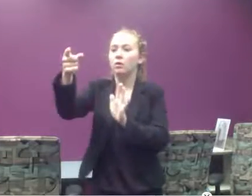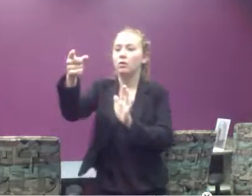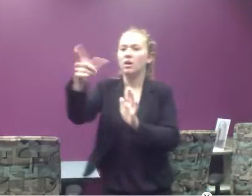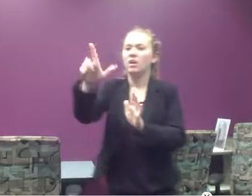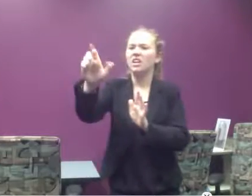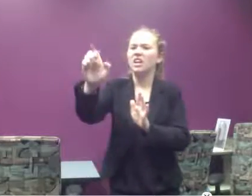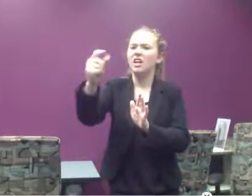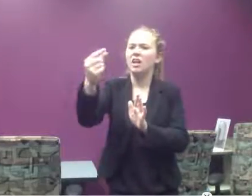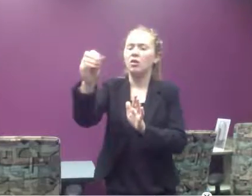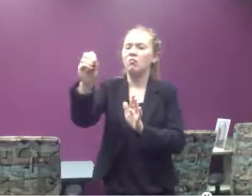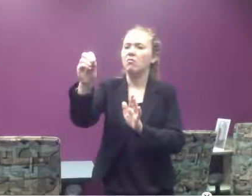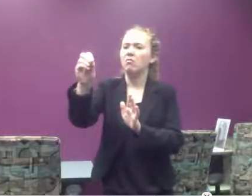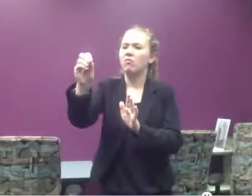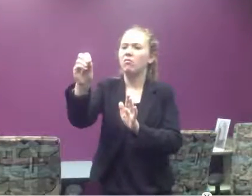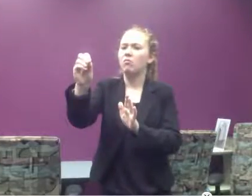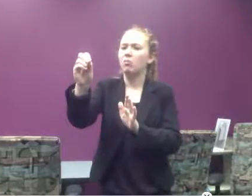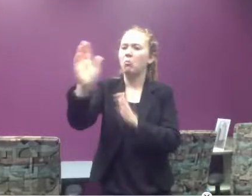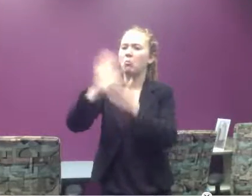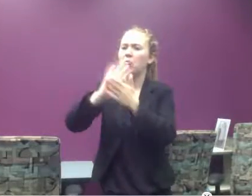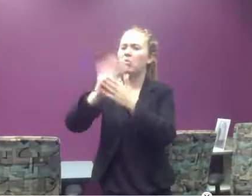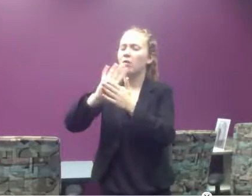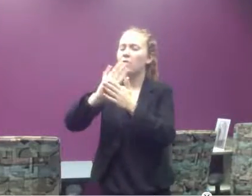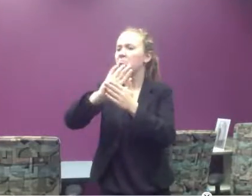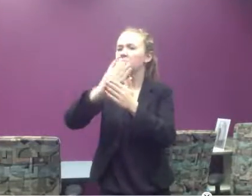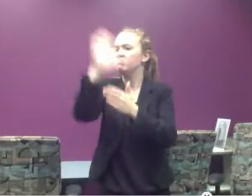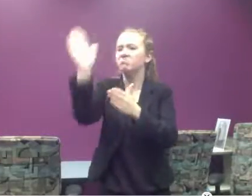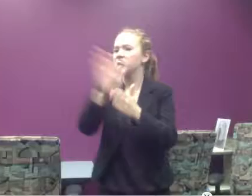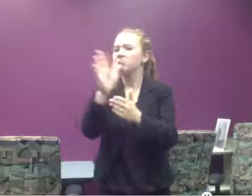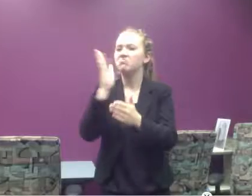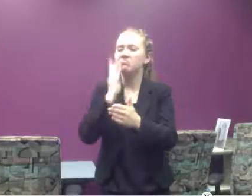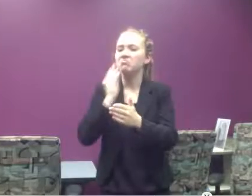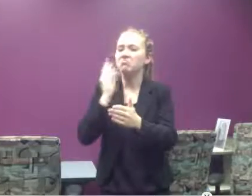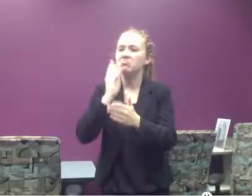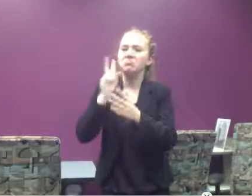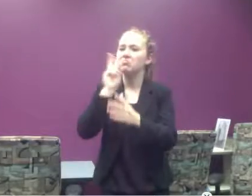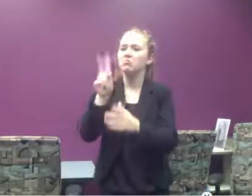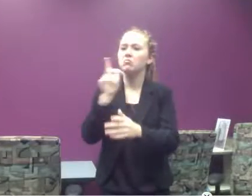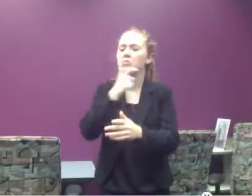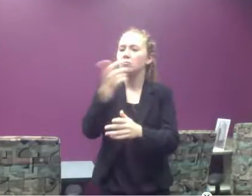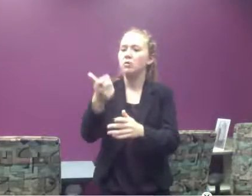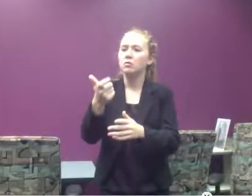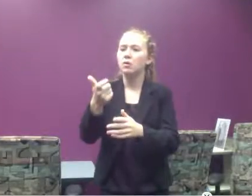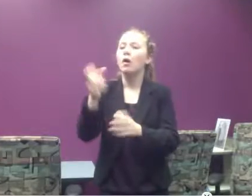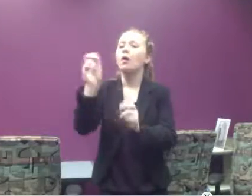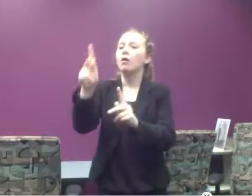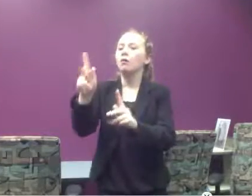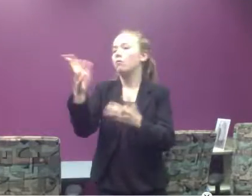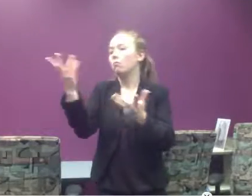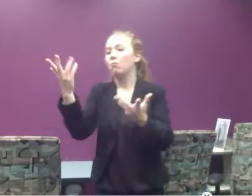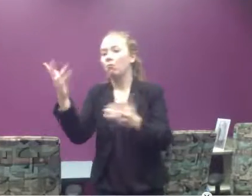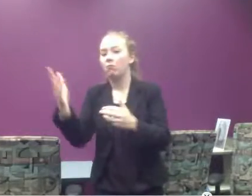size. What's another example? The Lego movie? I've never seen that before.